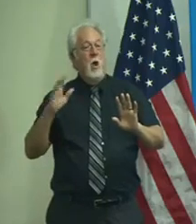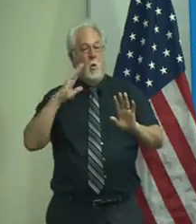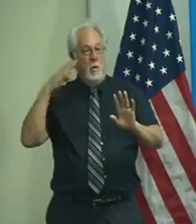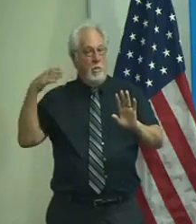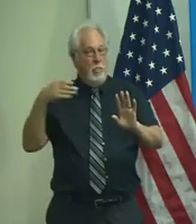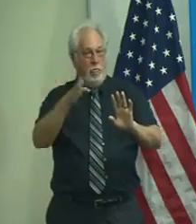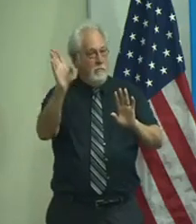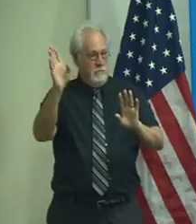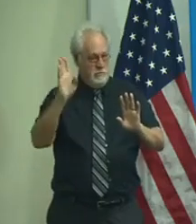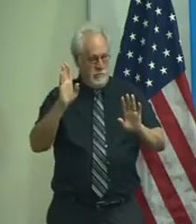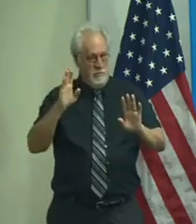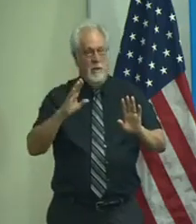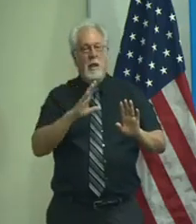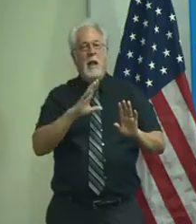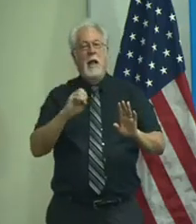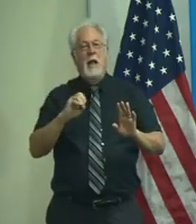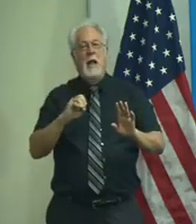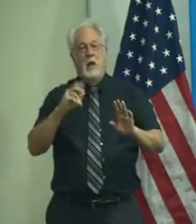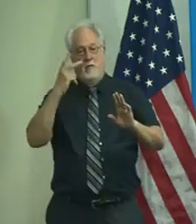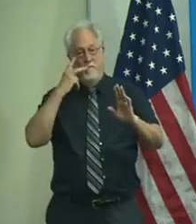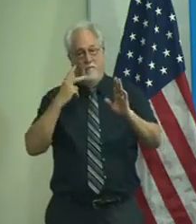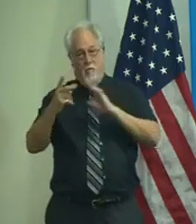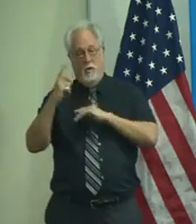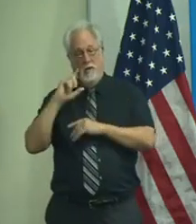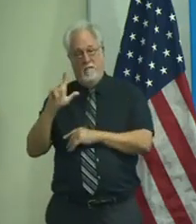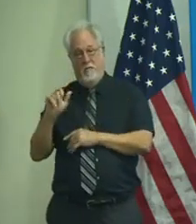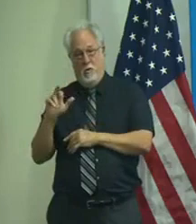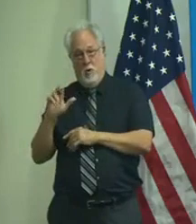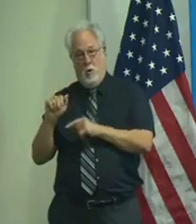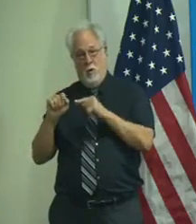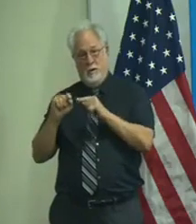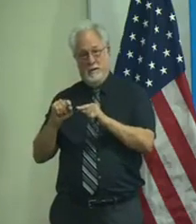favor. And the forecast for Laura remains